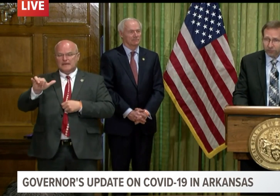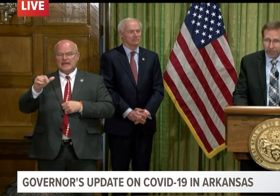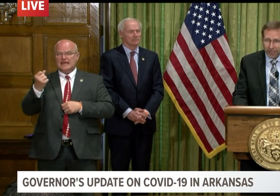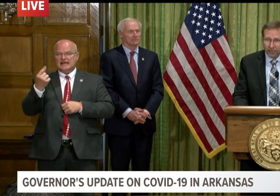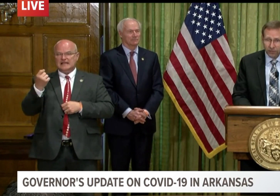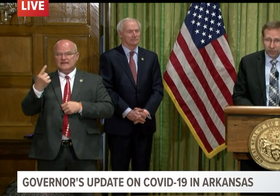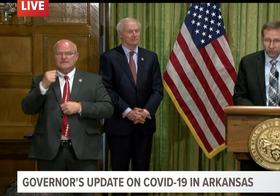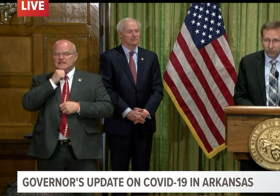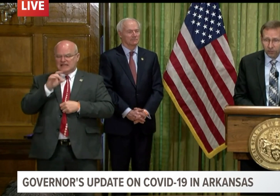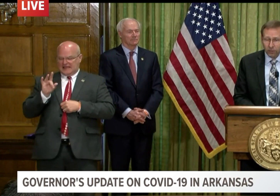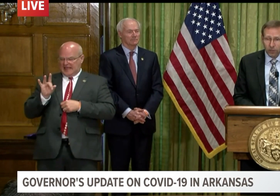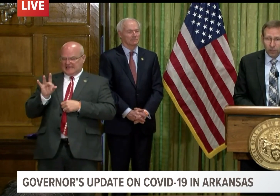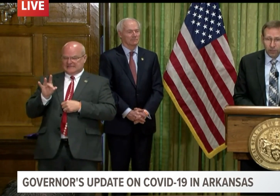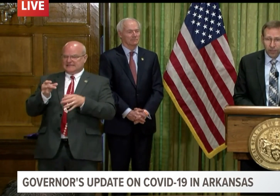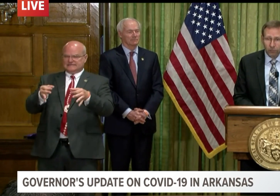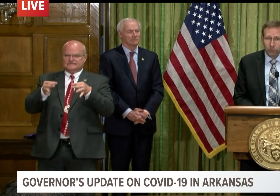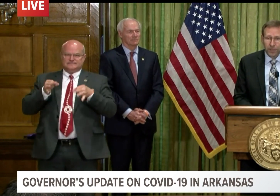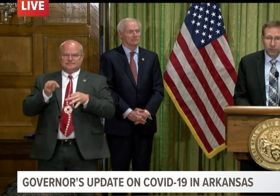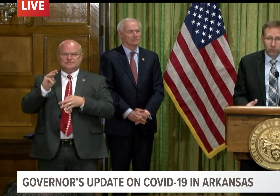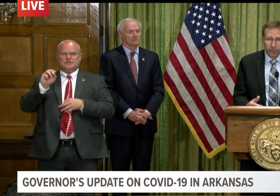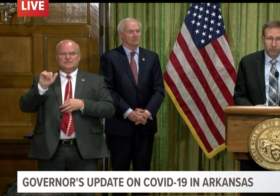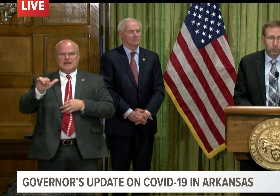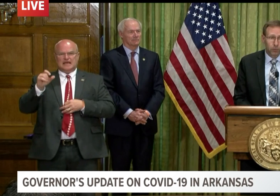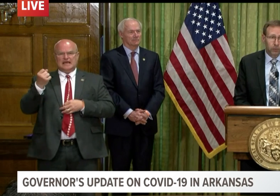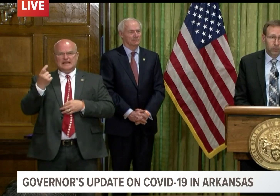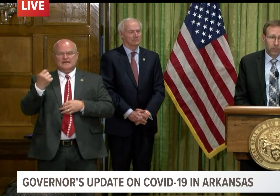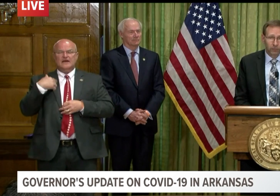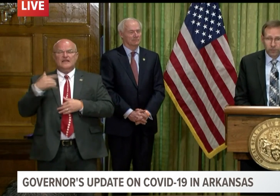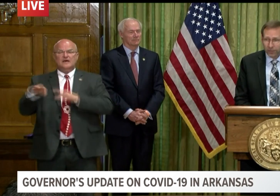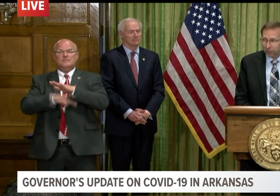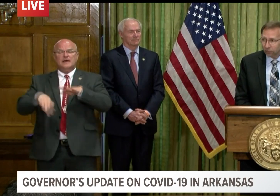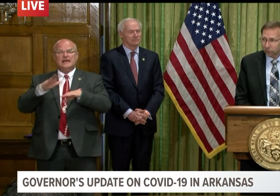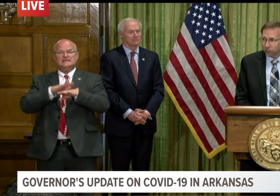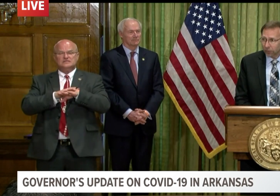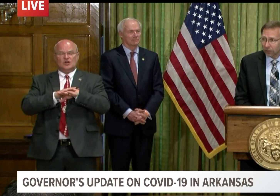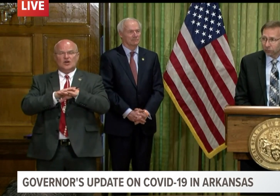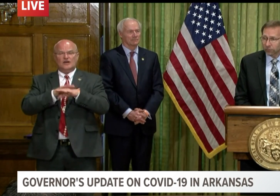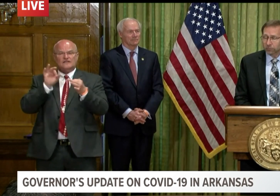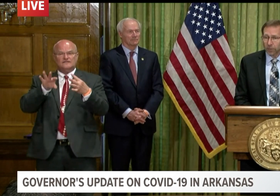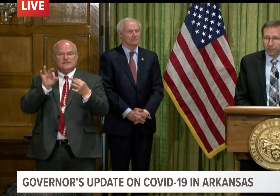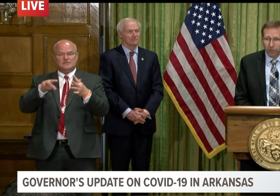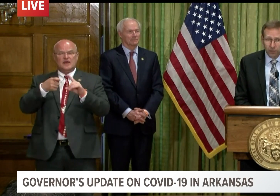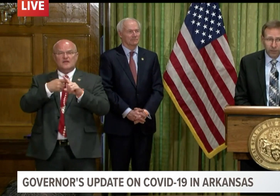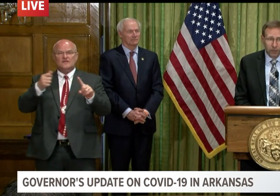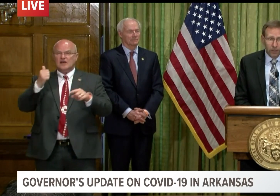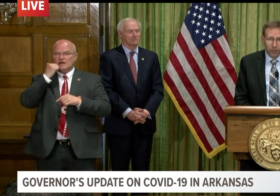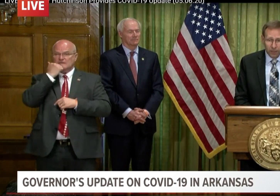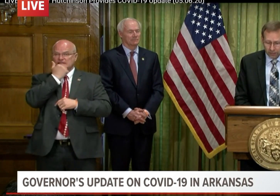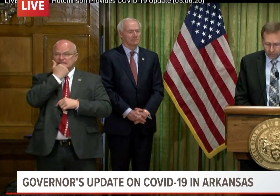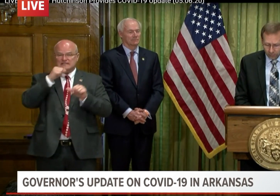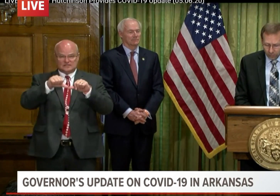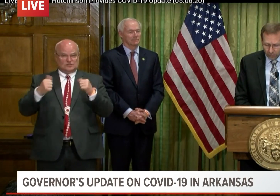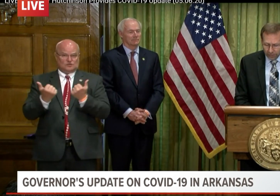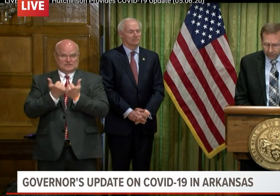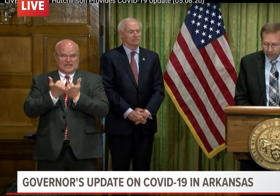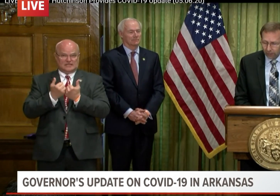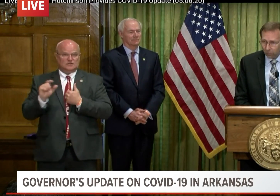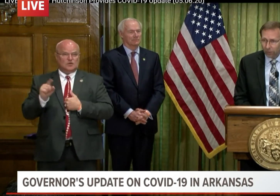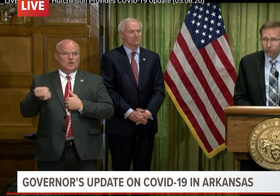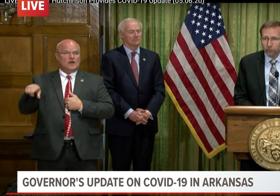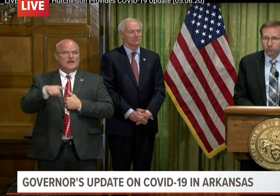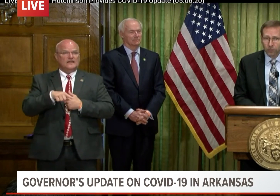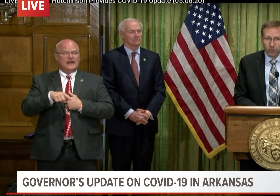11th instead of May 18th. That was based on input from the Dental Association primarily, where